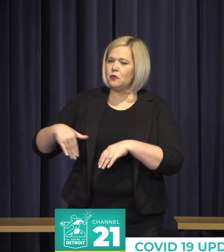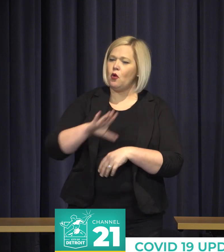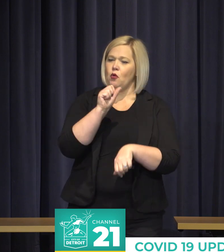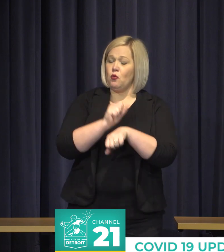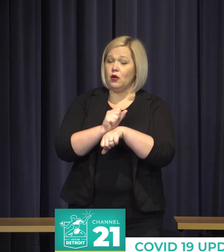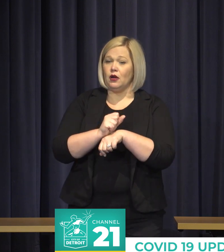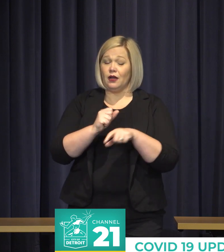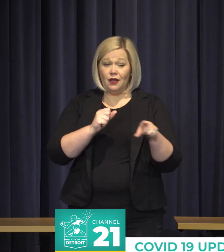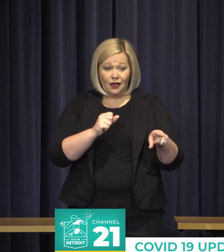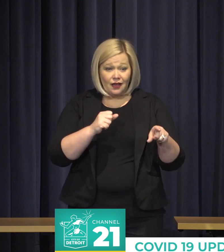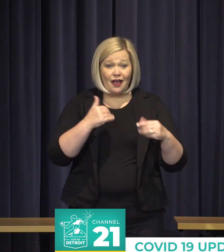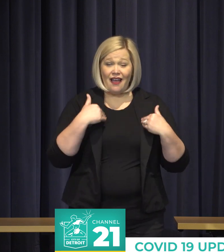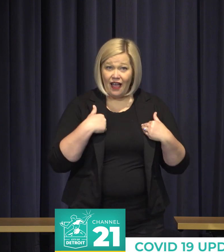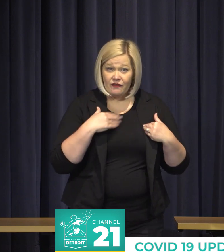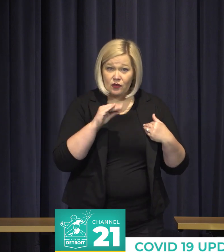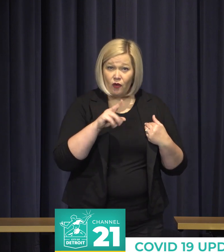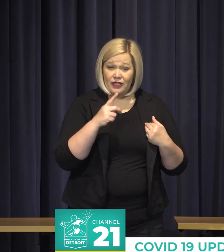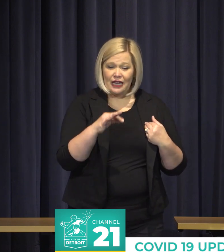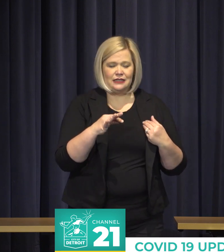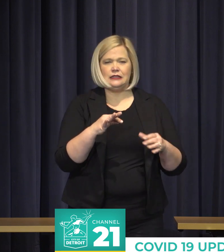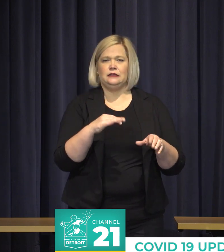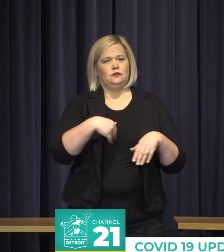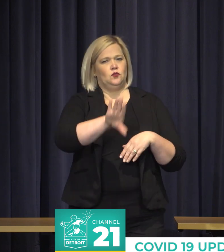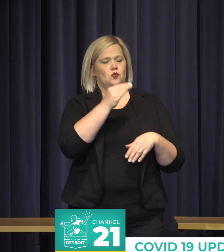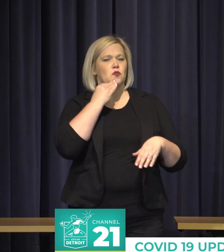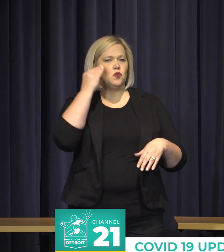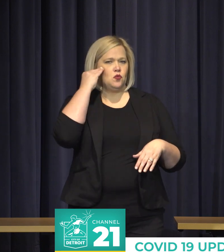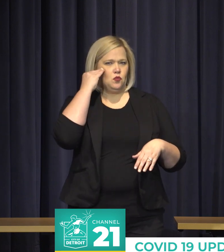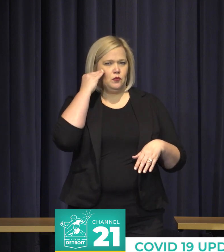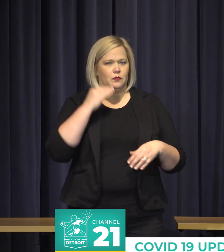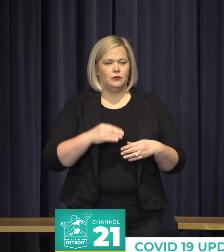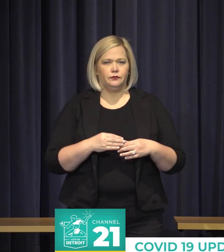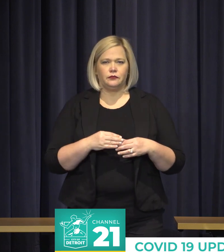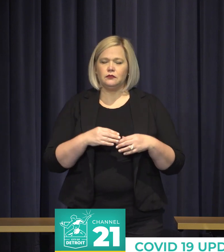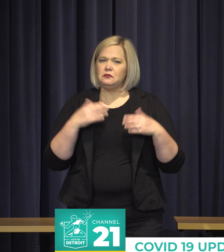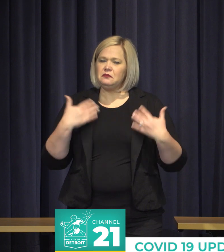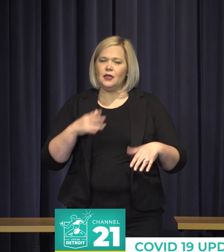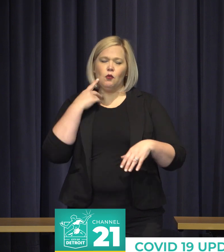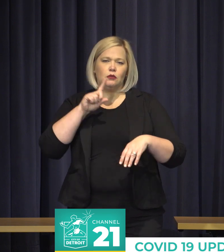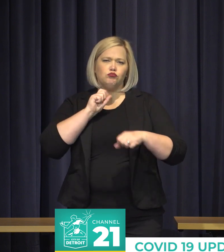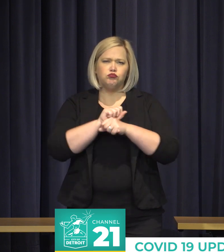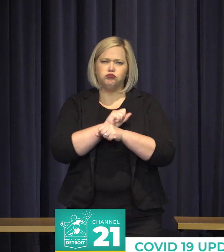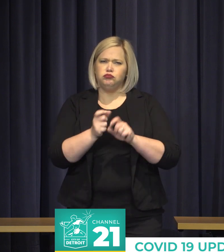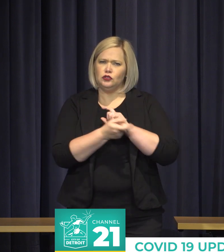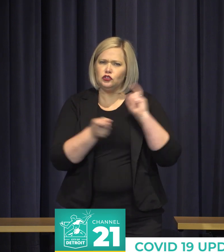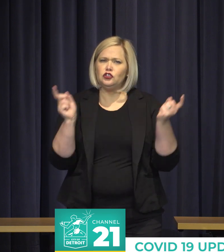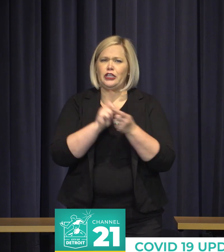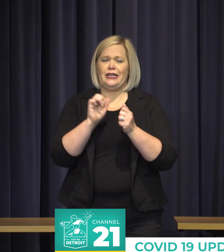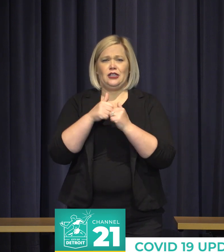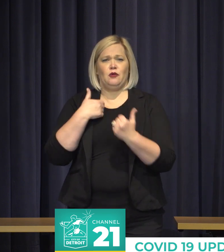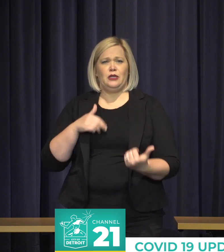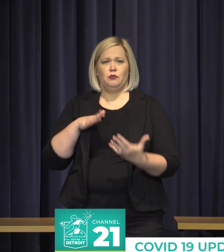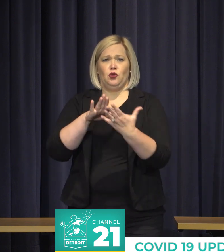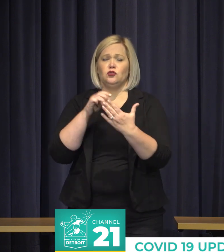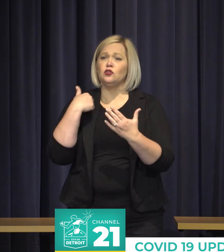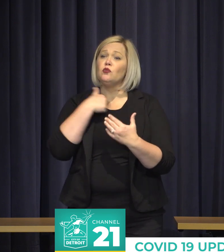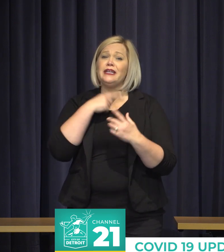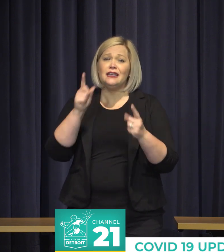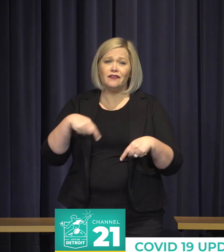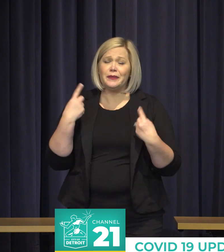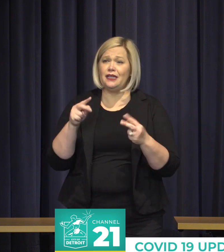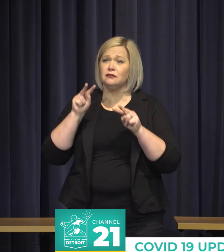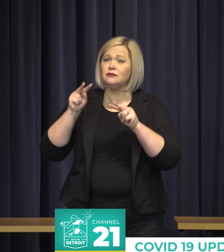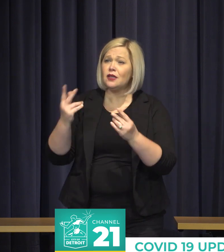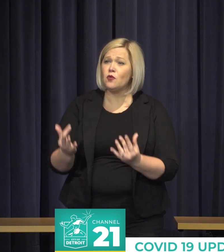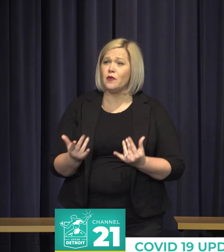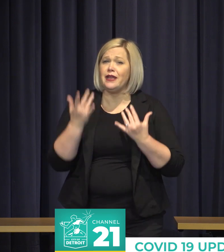can keep them on the floor. This is a game changer for the country. This is what we've been waiting for as far as